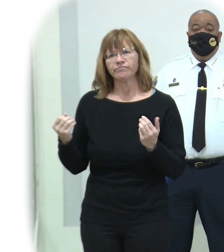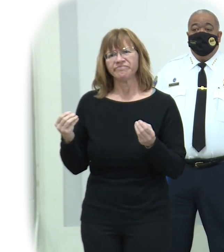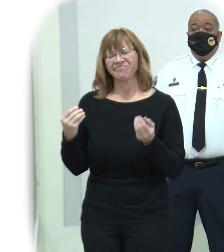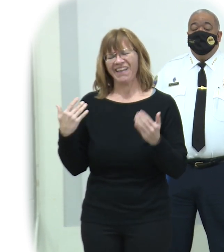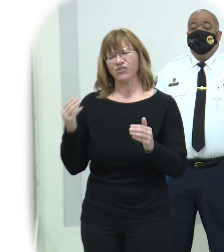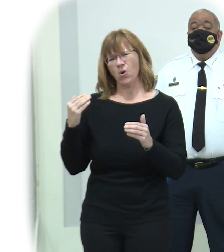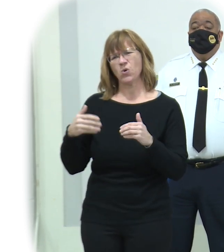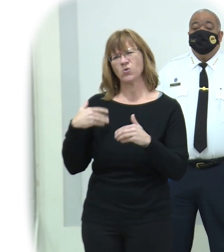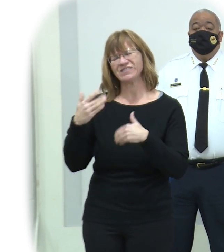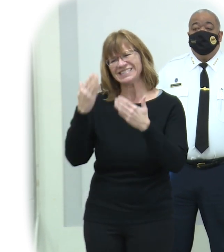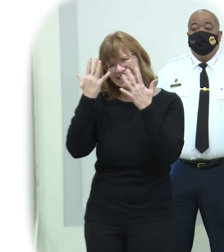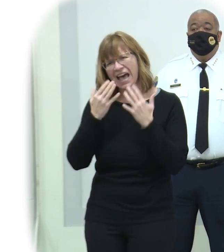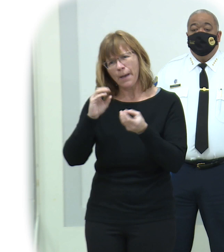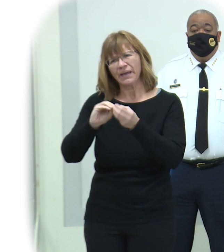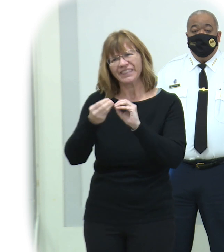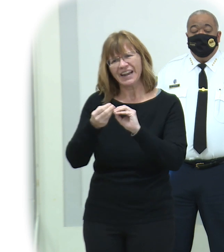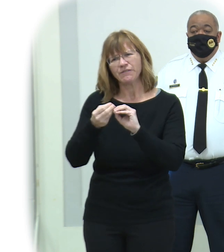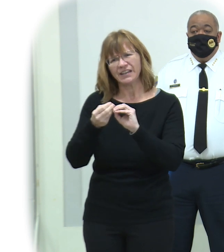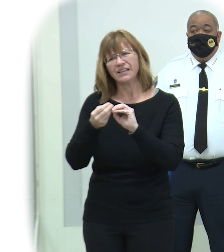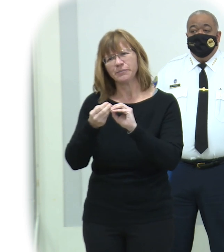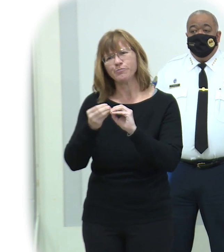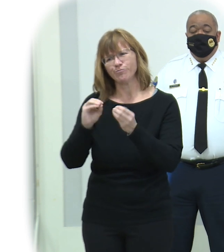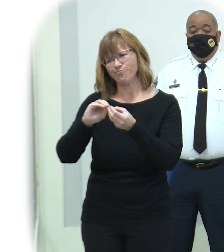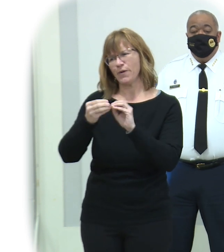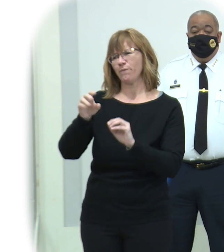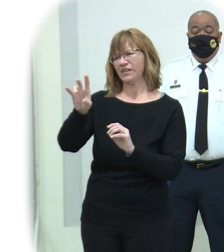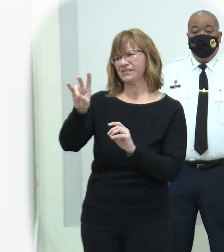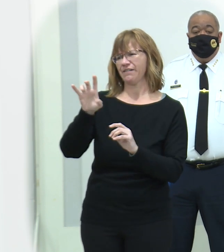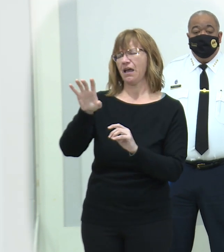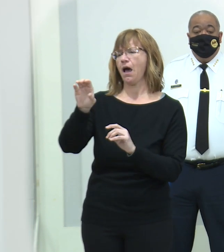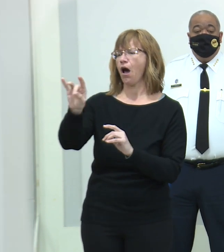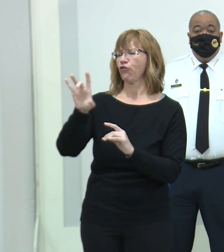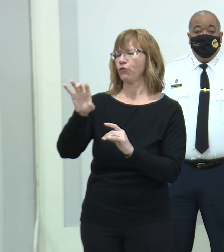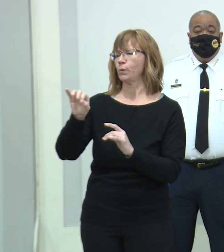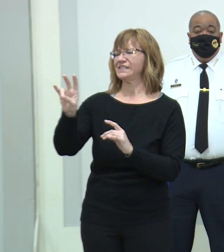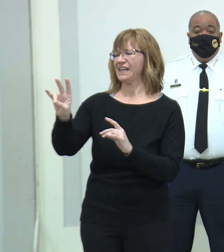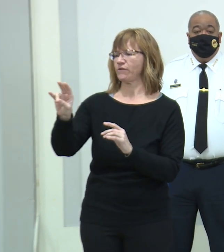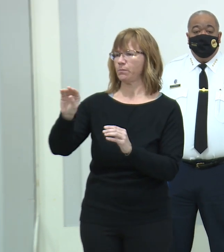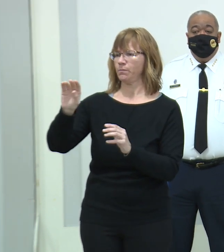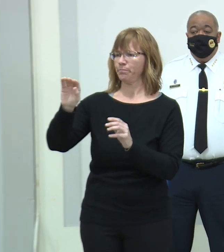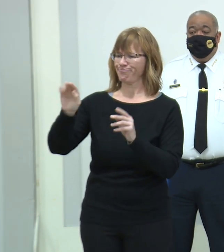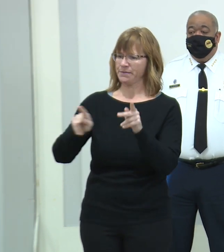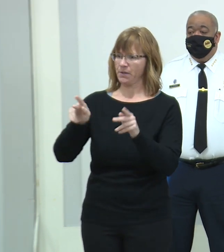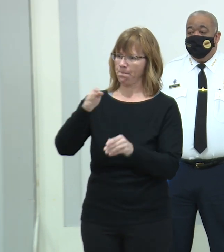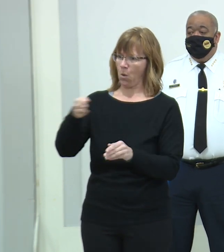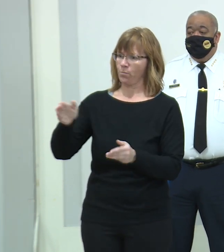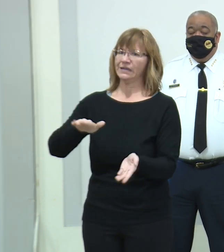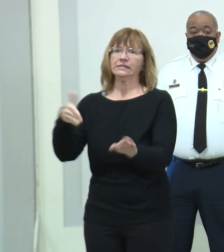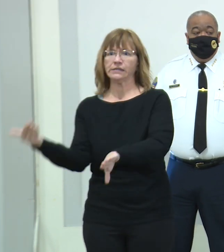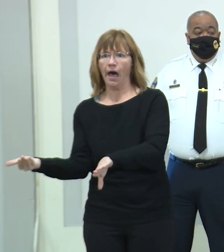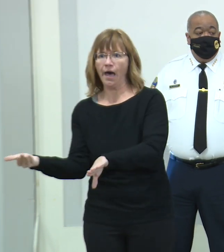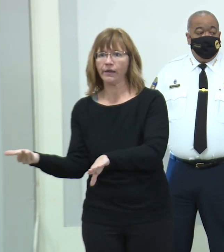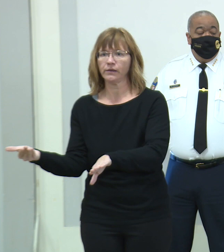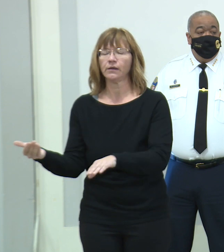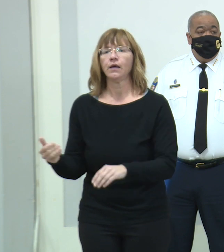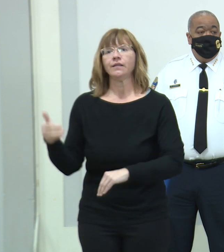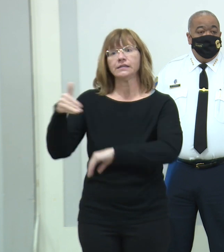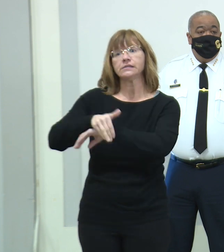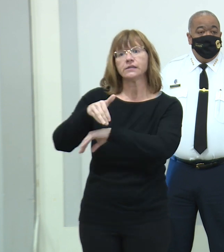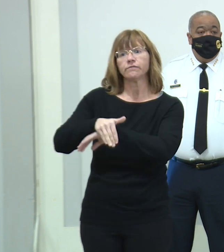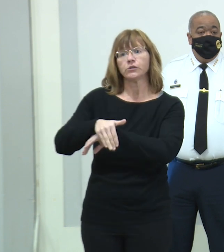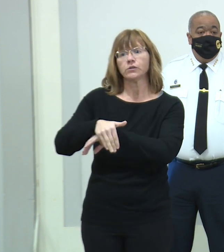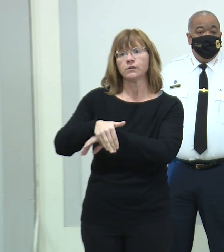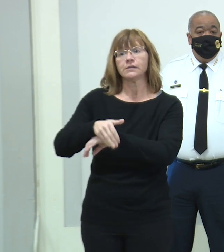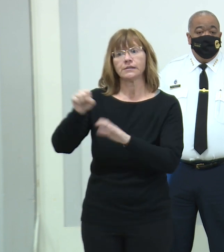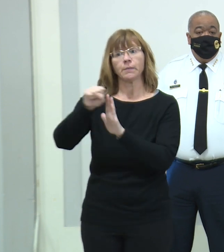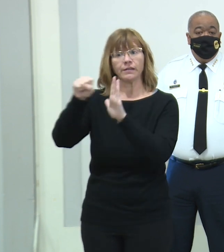807 Baltimoreans losing their lives to COVID-19. This evening, Baltimore will join a statewide commemoration for